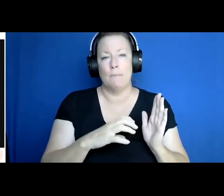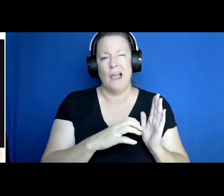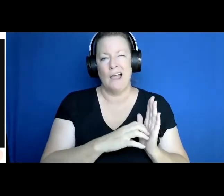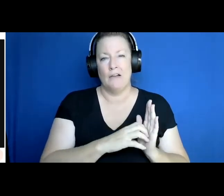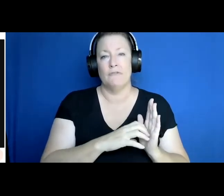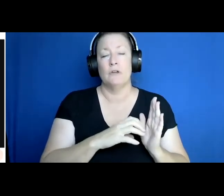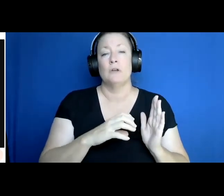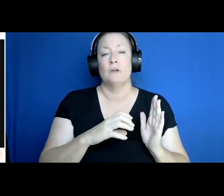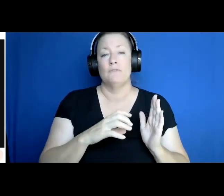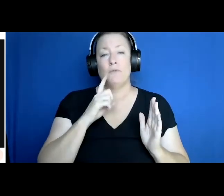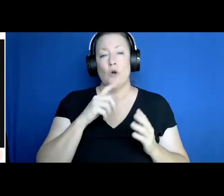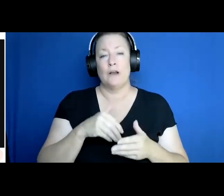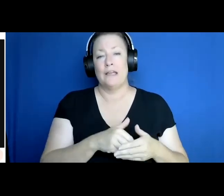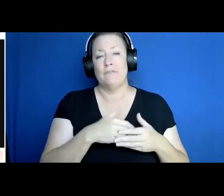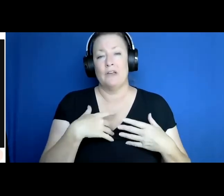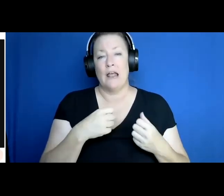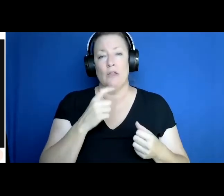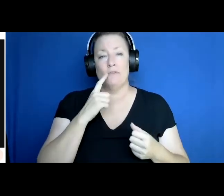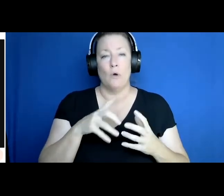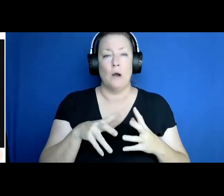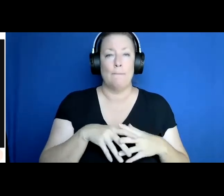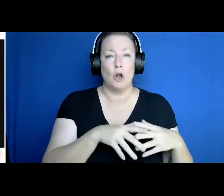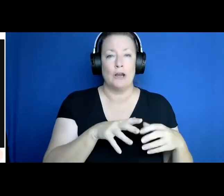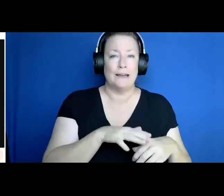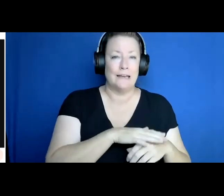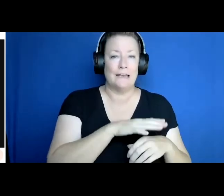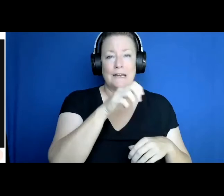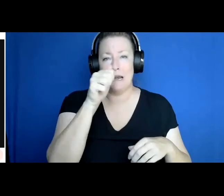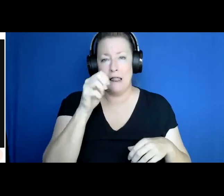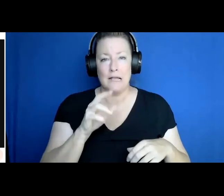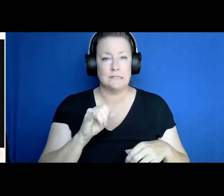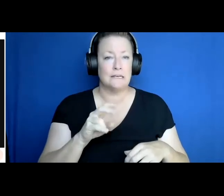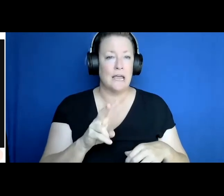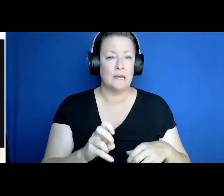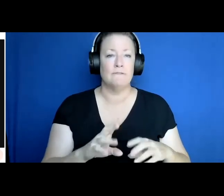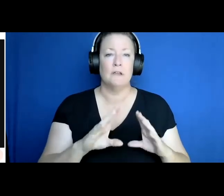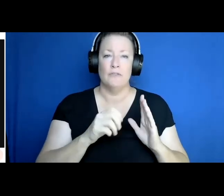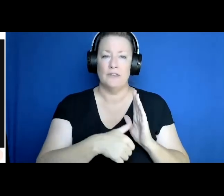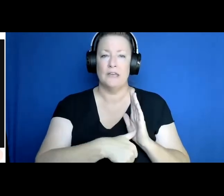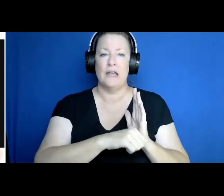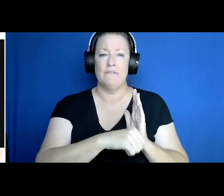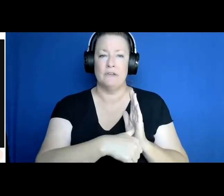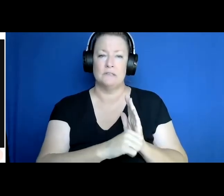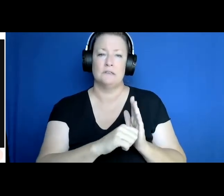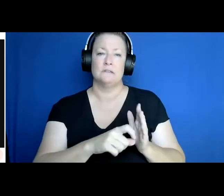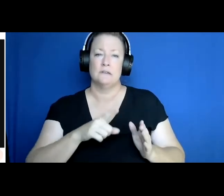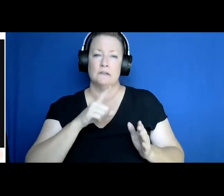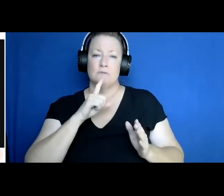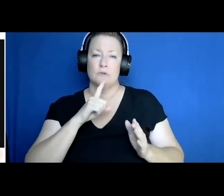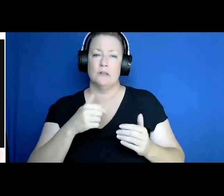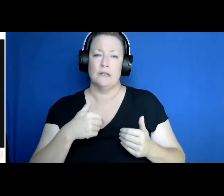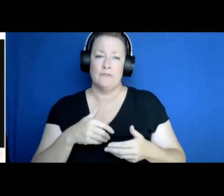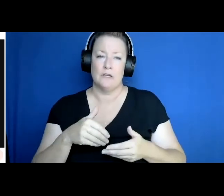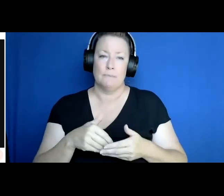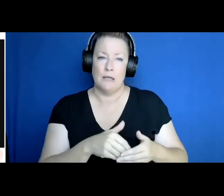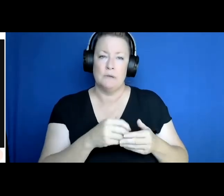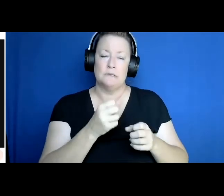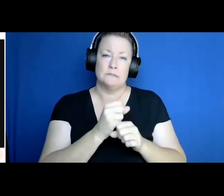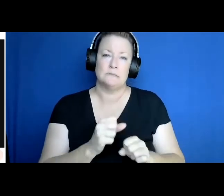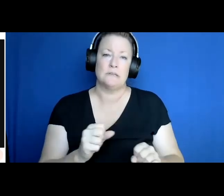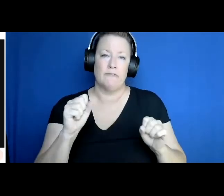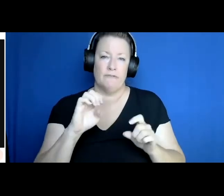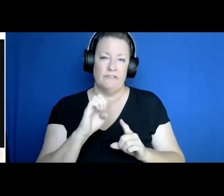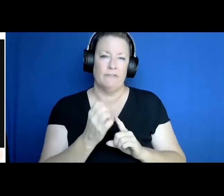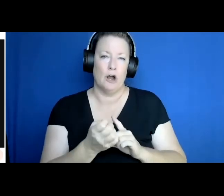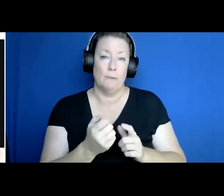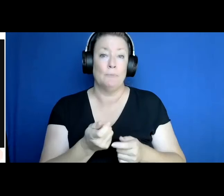American Indian and Alaska Natives, the focus here is really having babies in a safe sleeping environment, which could reduce